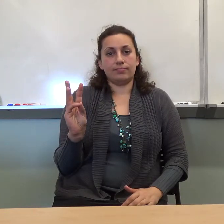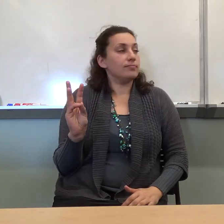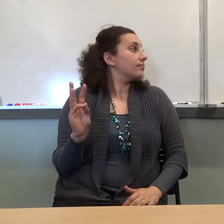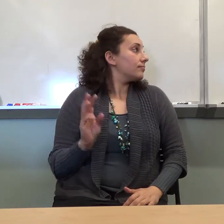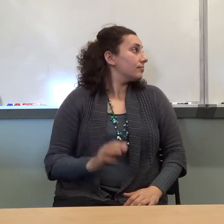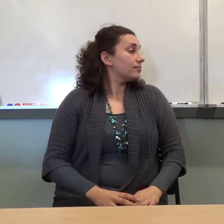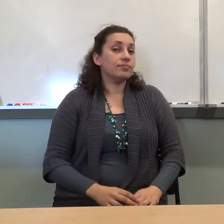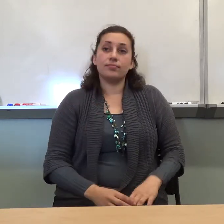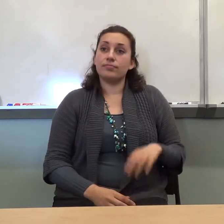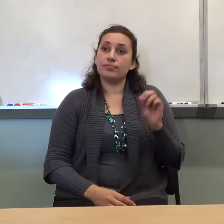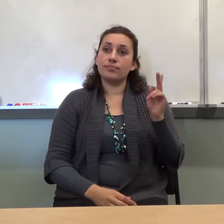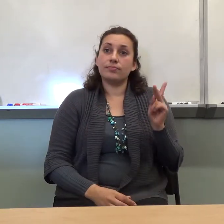Okay?